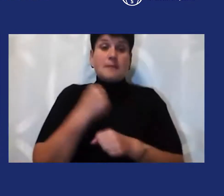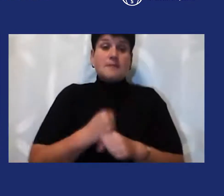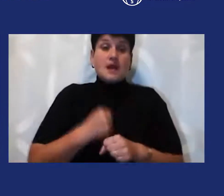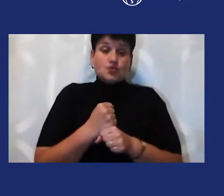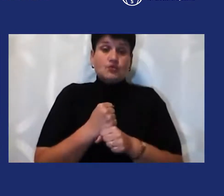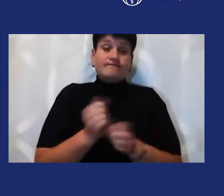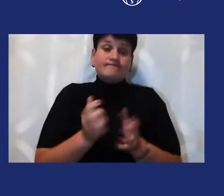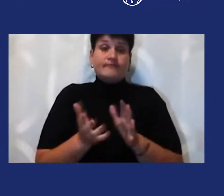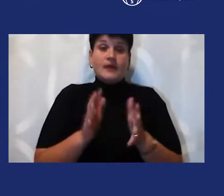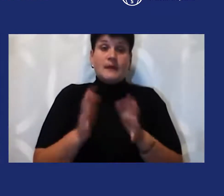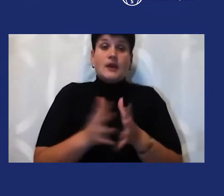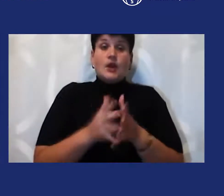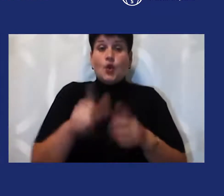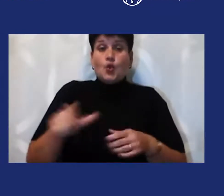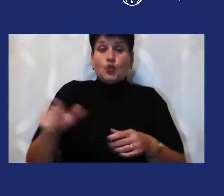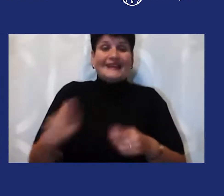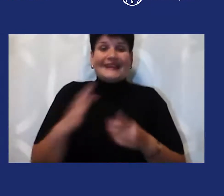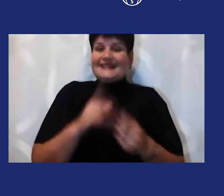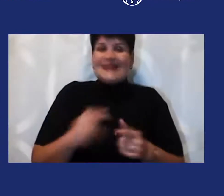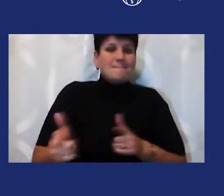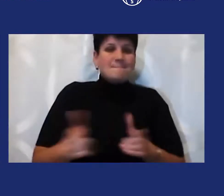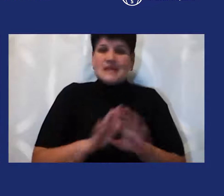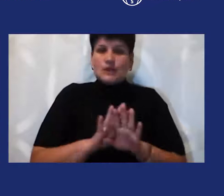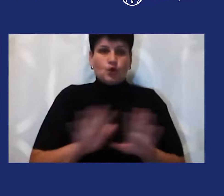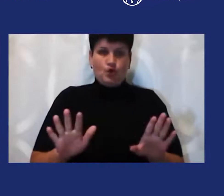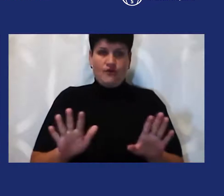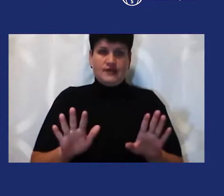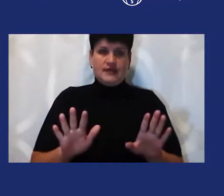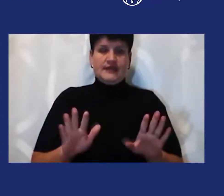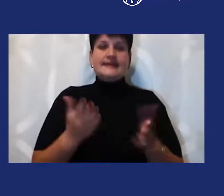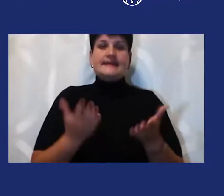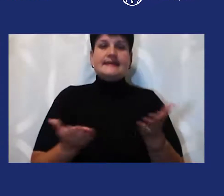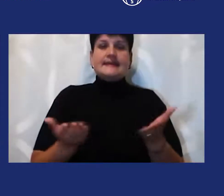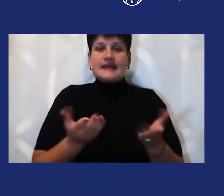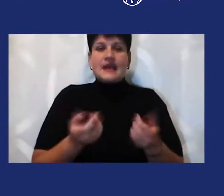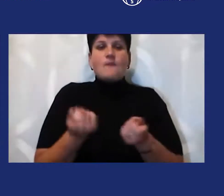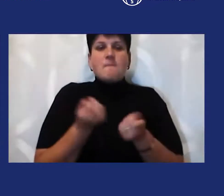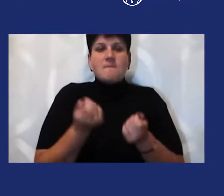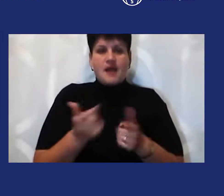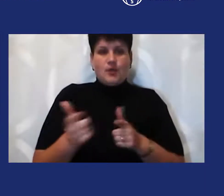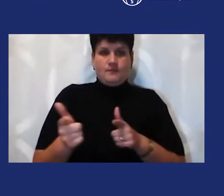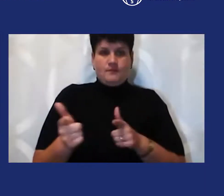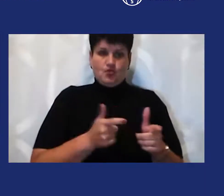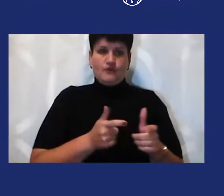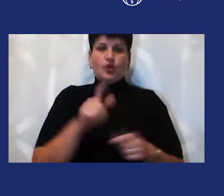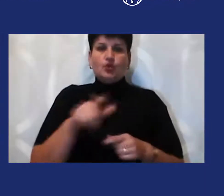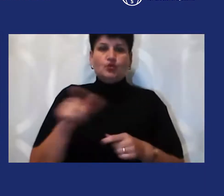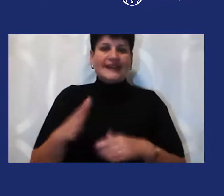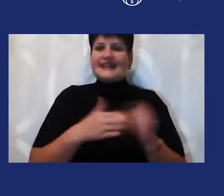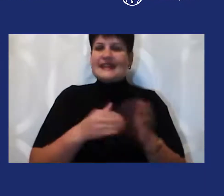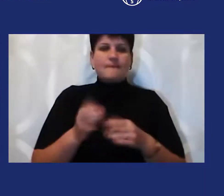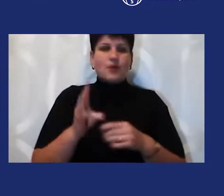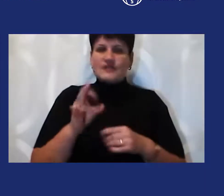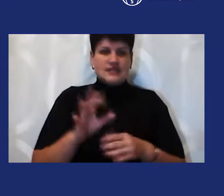and district election commissions, and we have election commission members